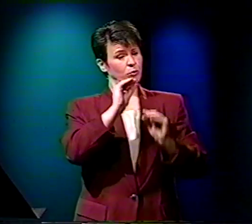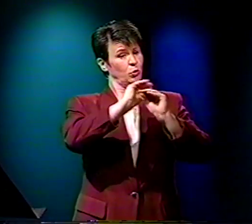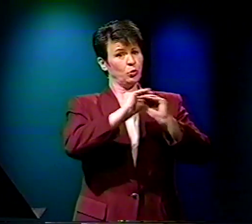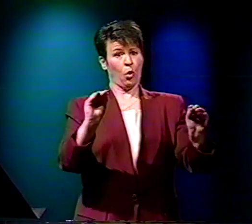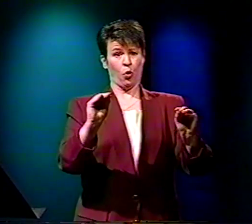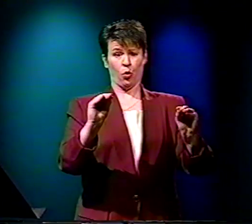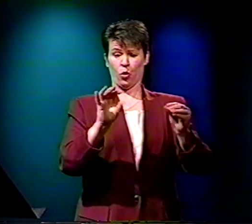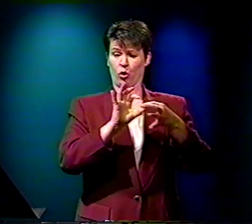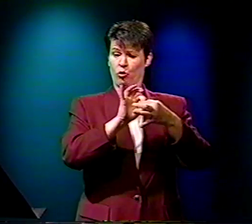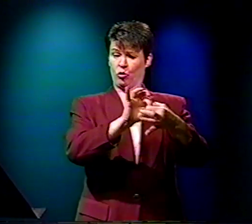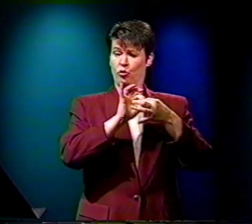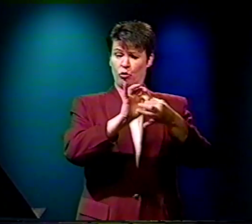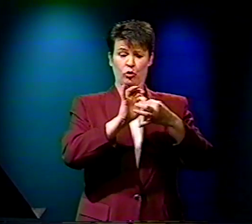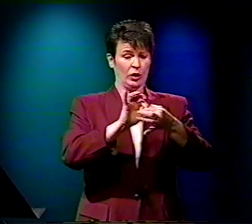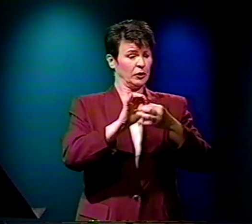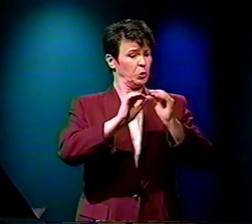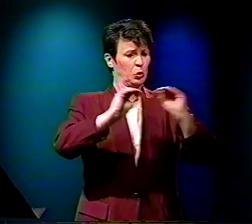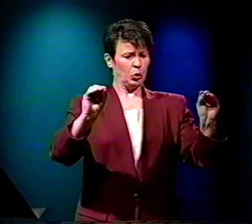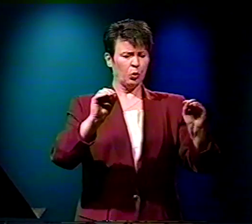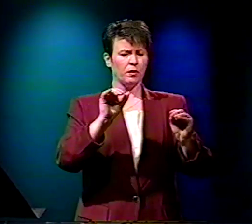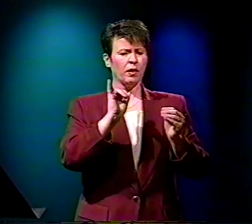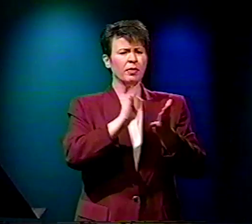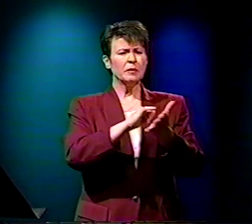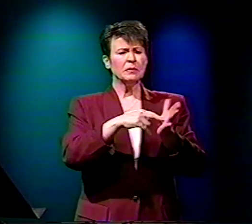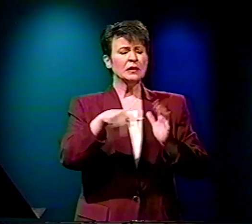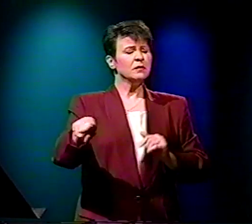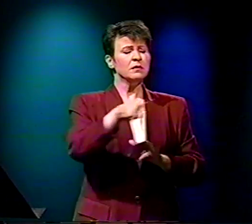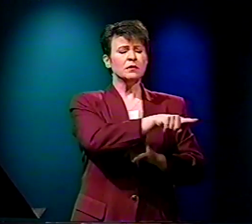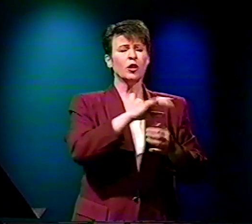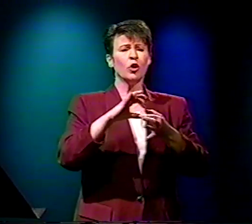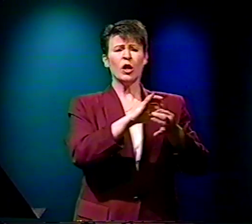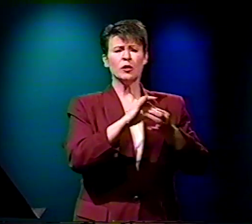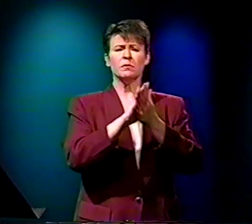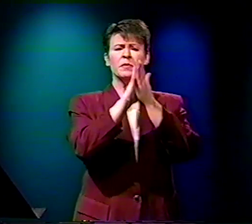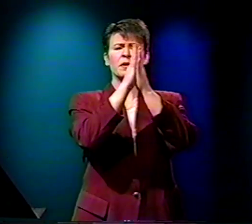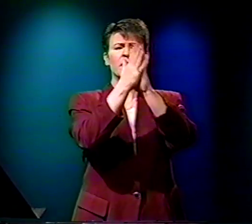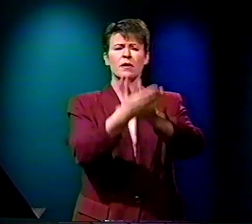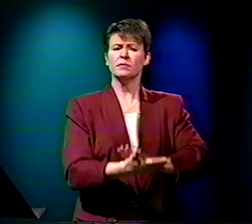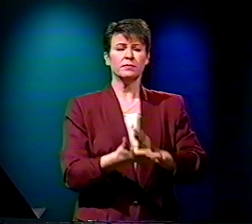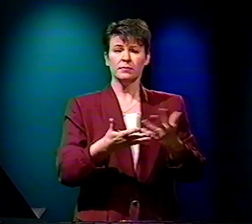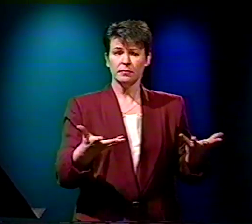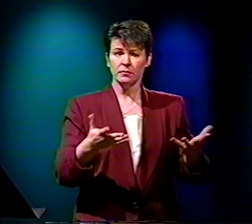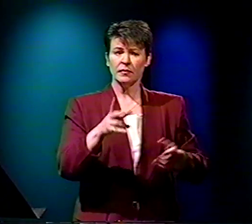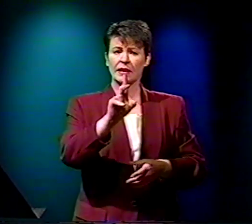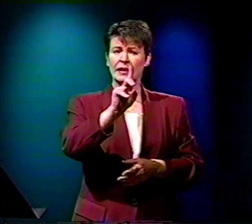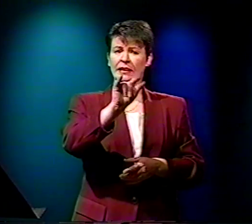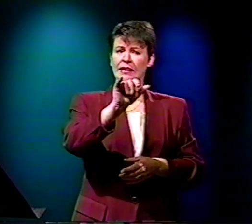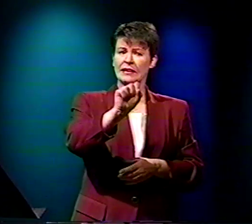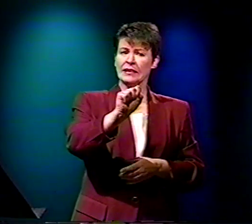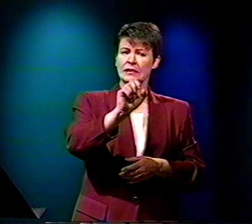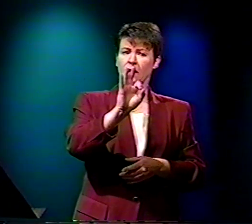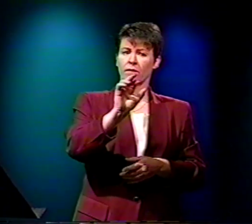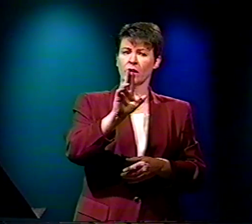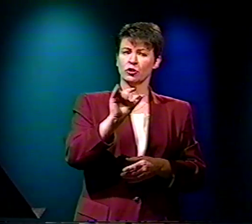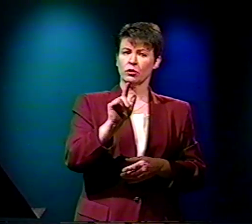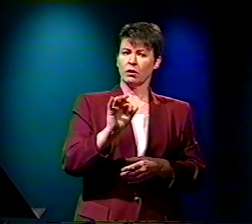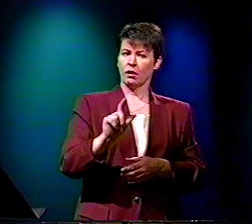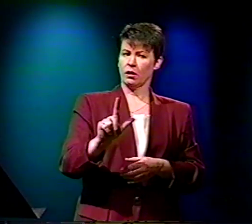deaf person. But if you say that there is no relationship, then that means that in reality, the relationship that does exist is actually